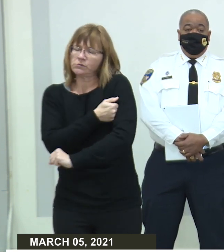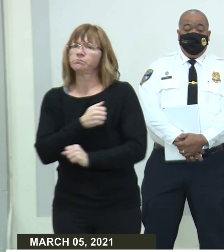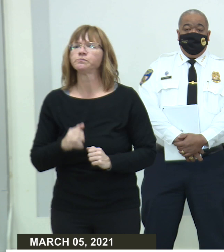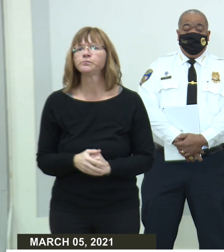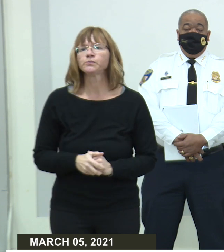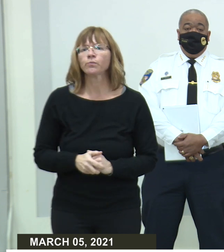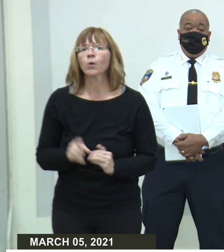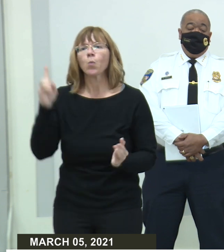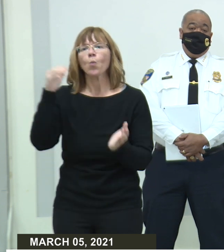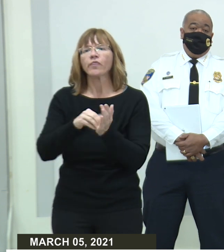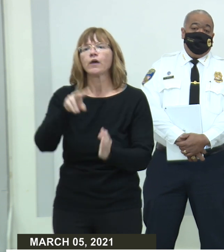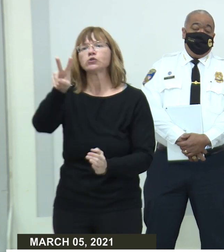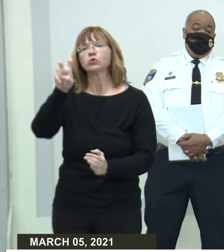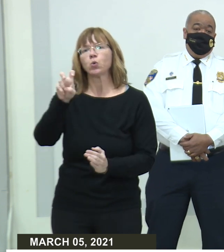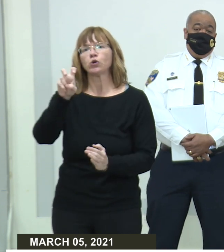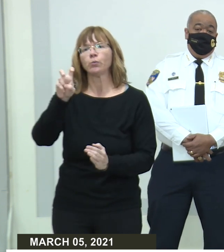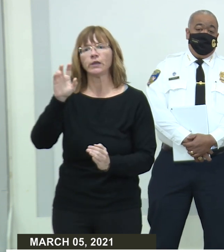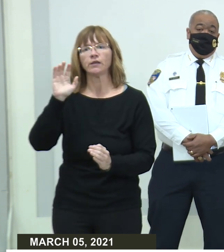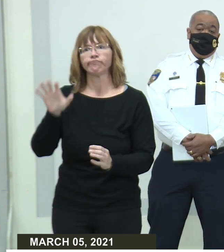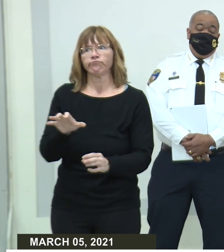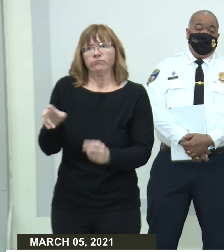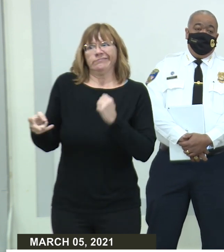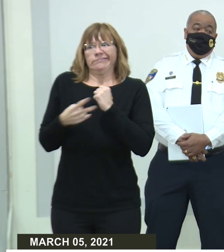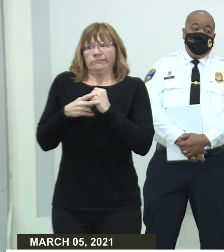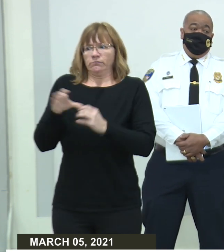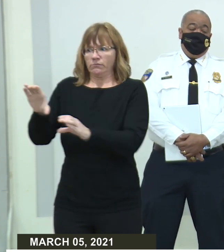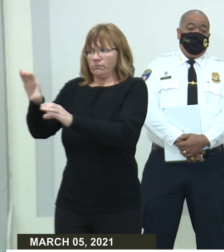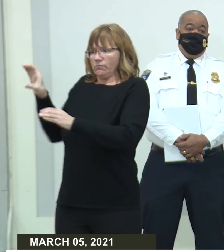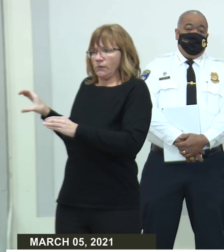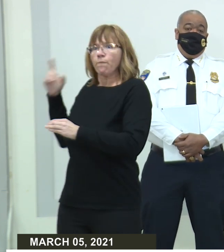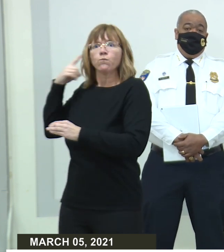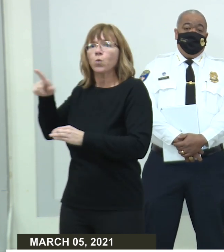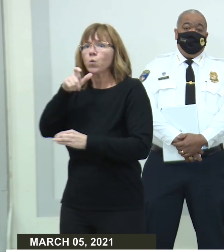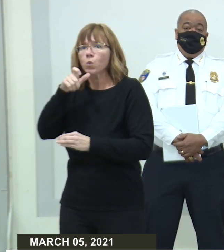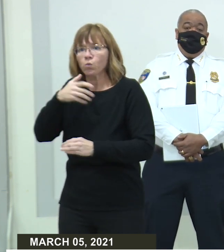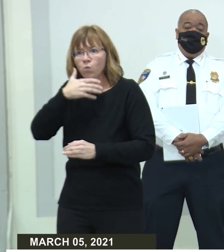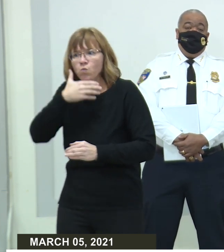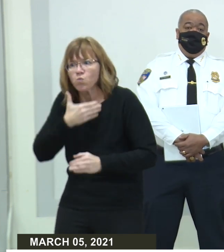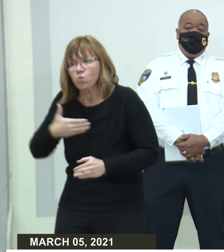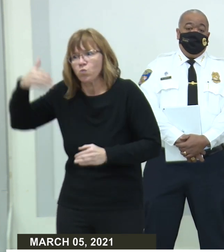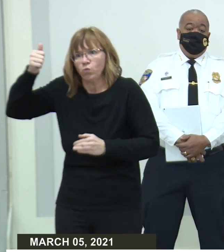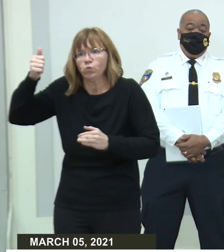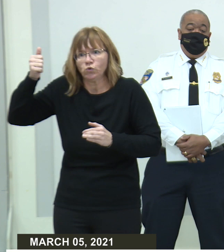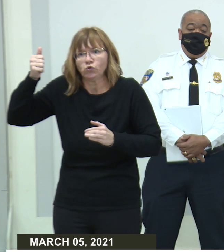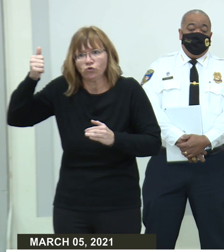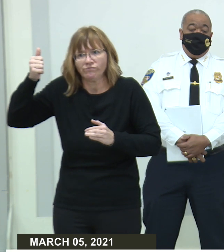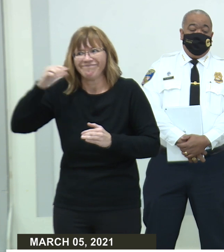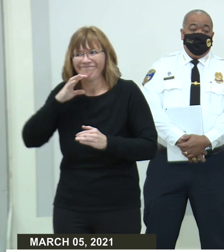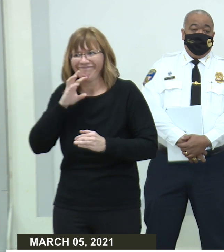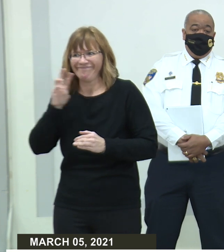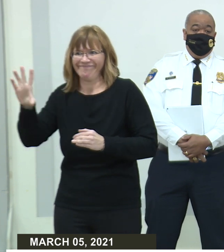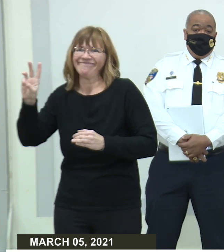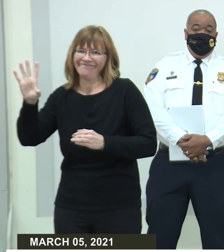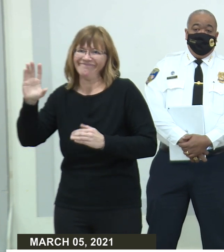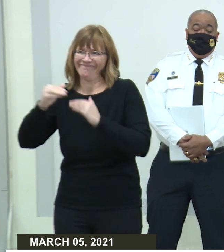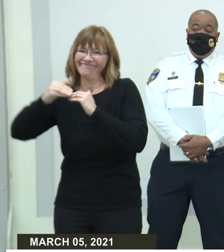1,200 doses will be reserved for Baltimore City residents over the age of 65, our city educators, and